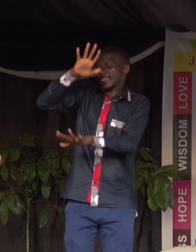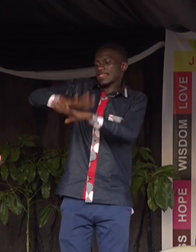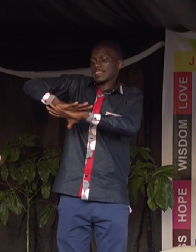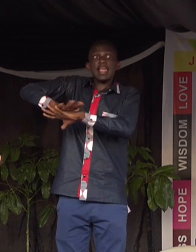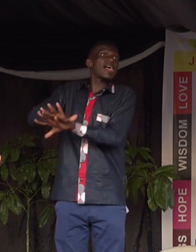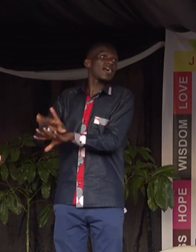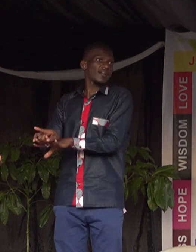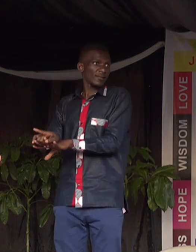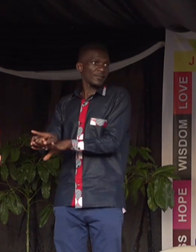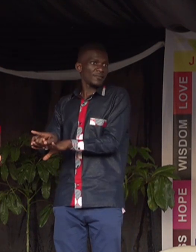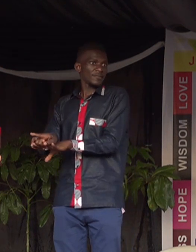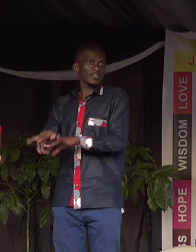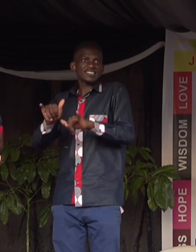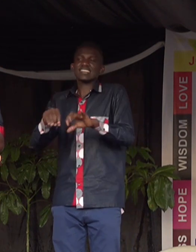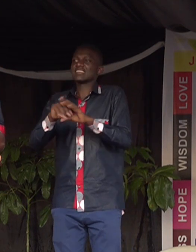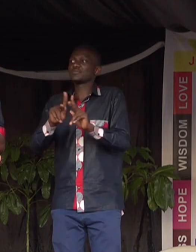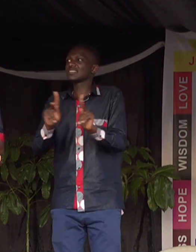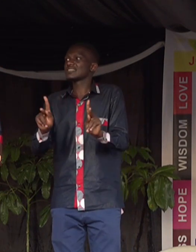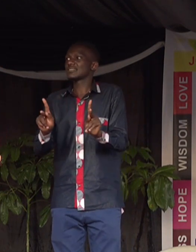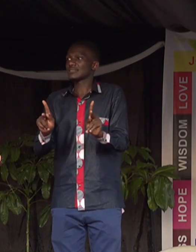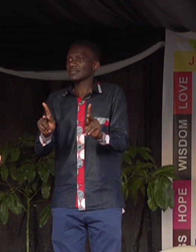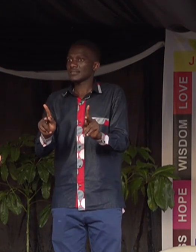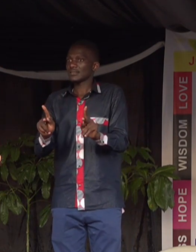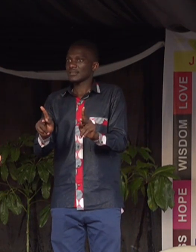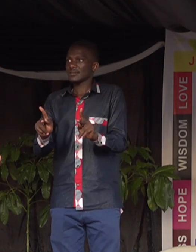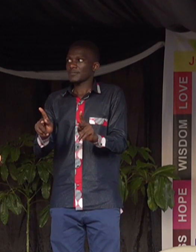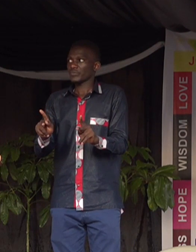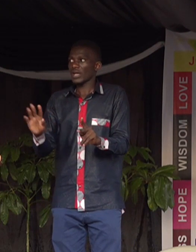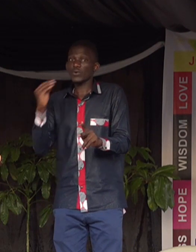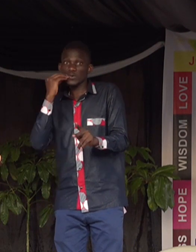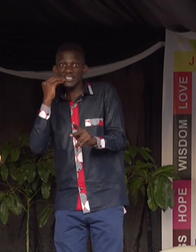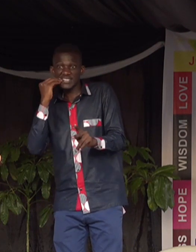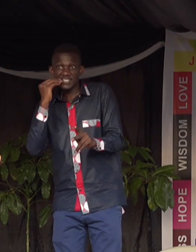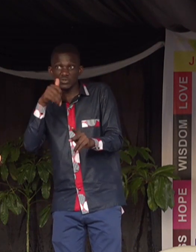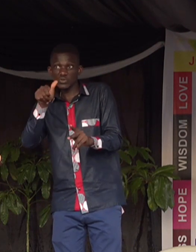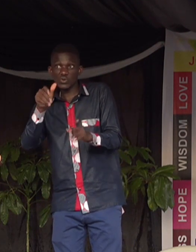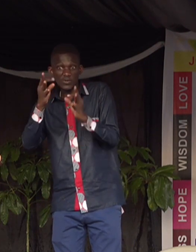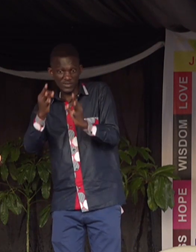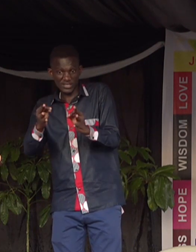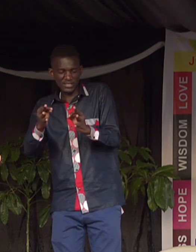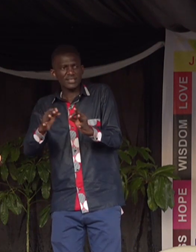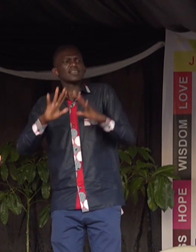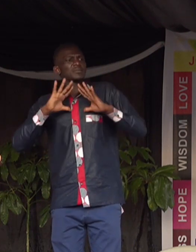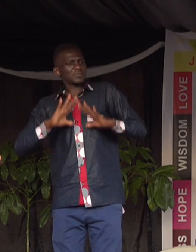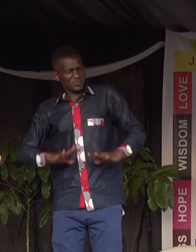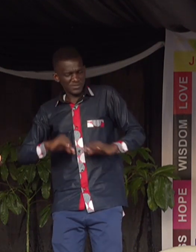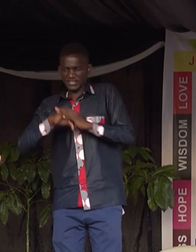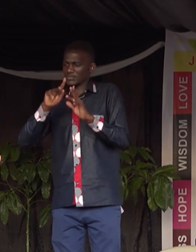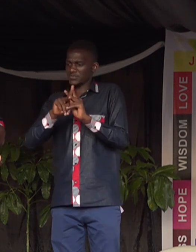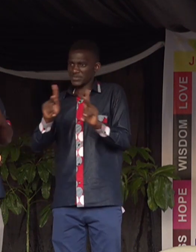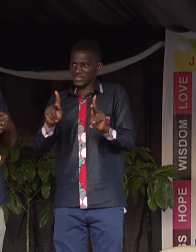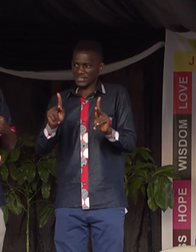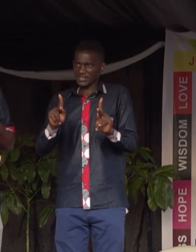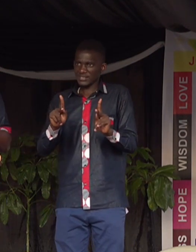as they step on you, humulira mukisa, rest in peace. Eno bwalya ebintu byo, as they eat your things, humulira mukisa, rest in peace.